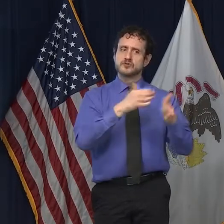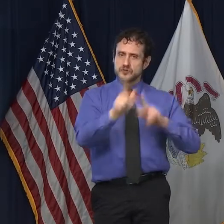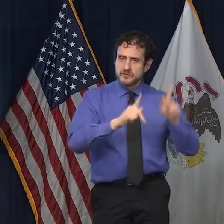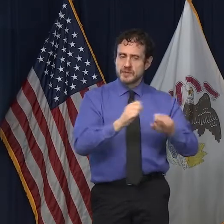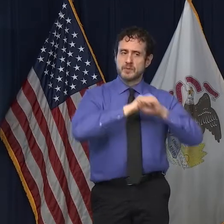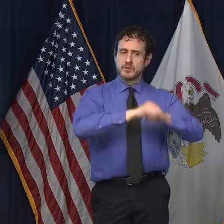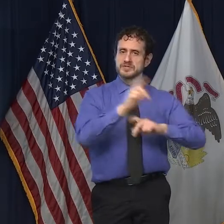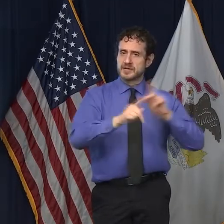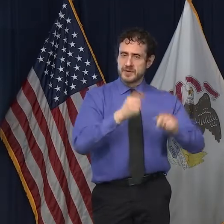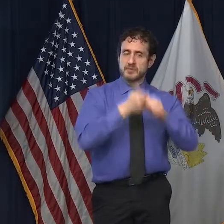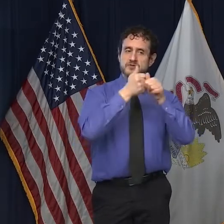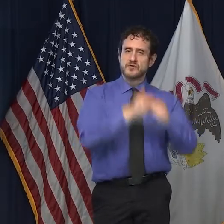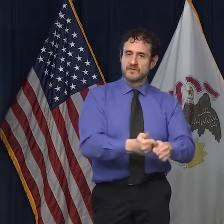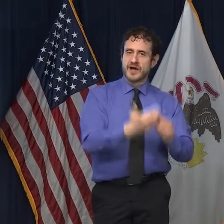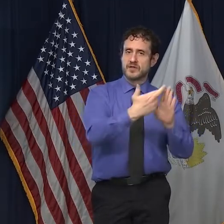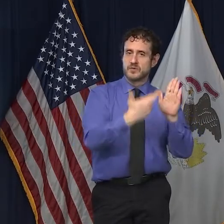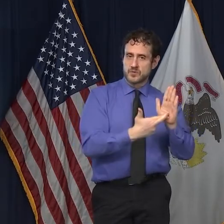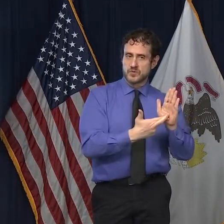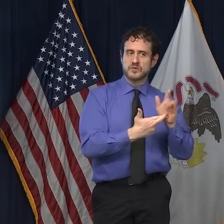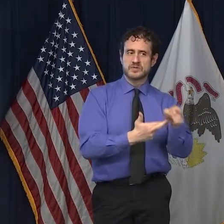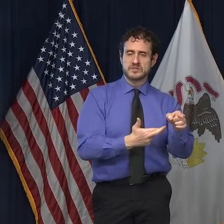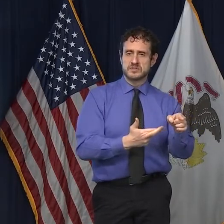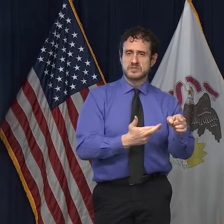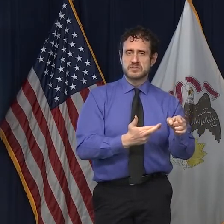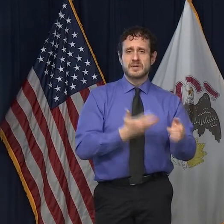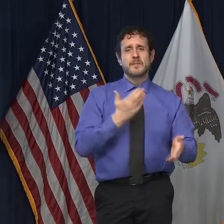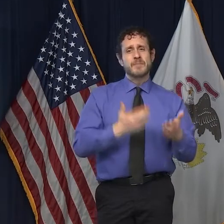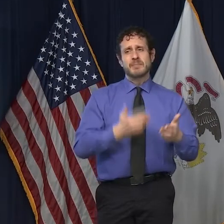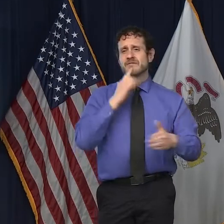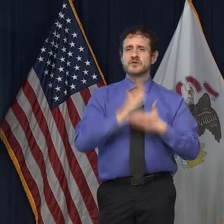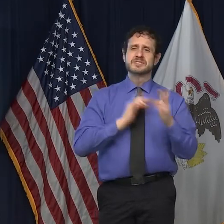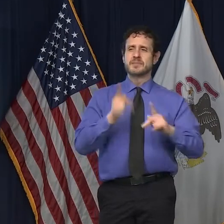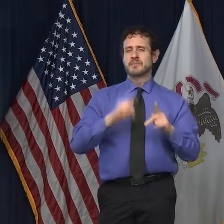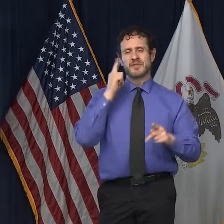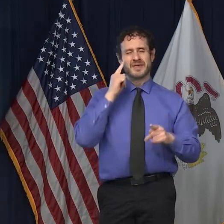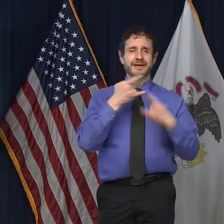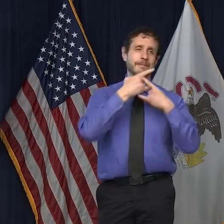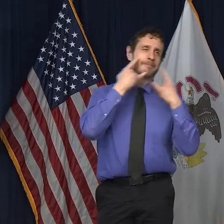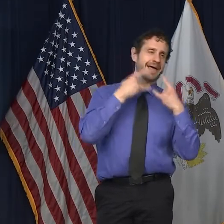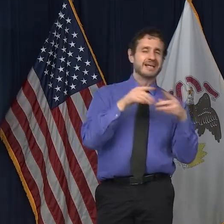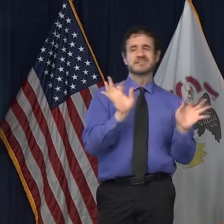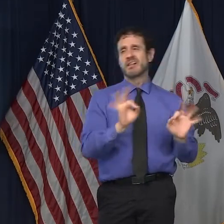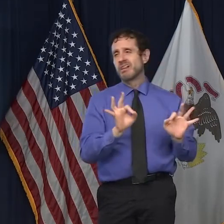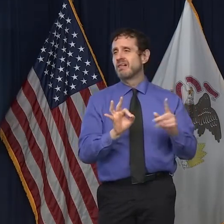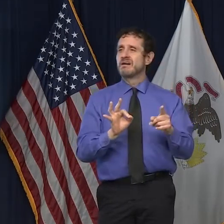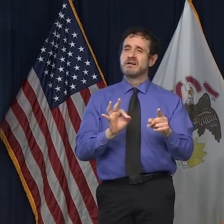followed. These actions might seem small to some, but applied